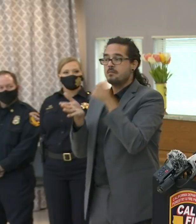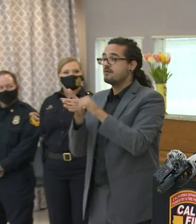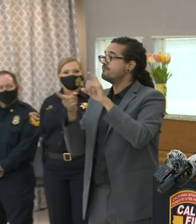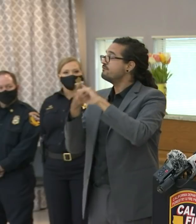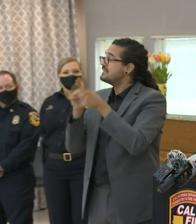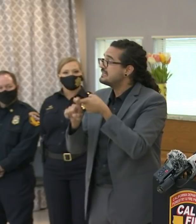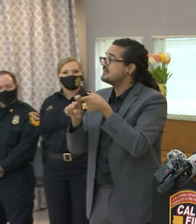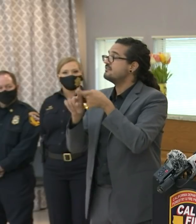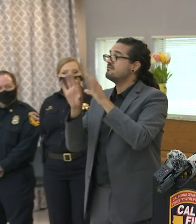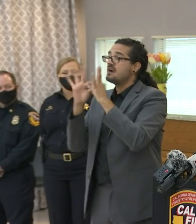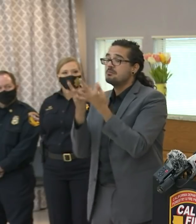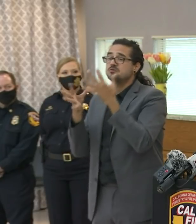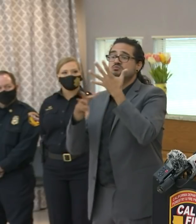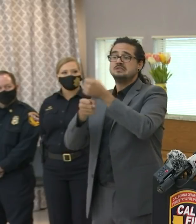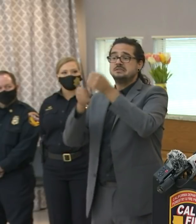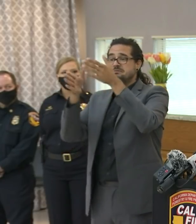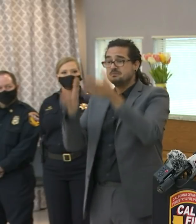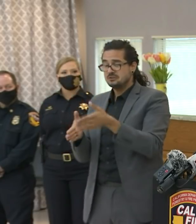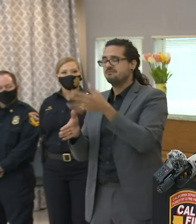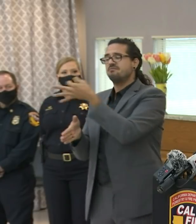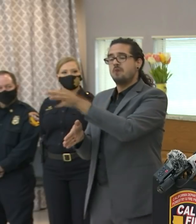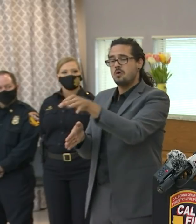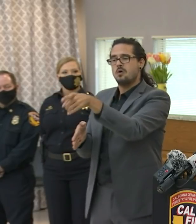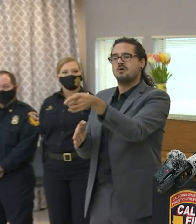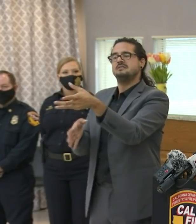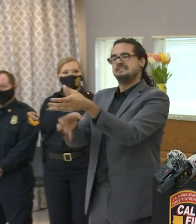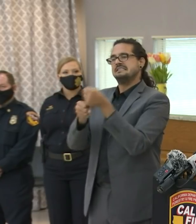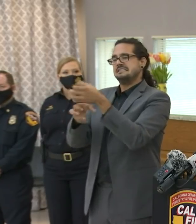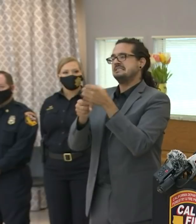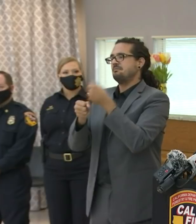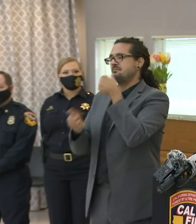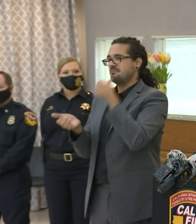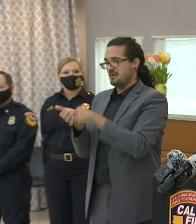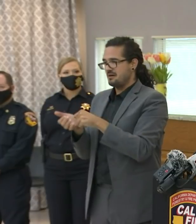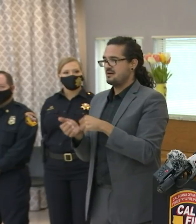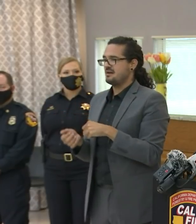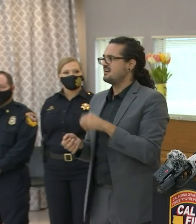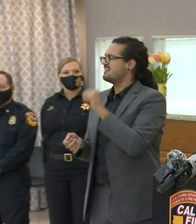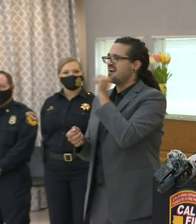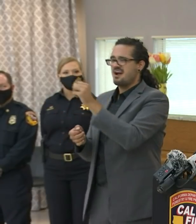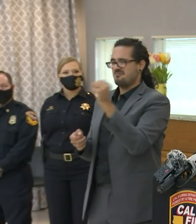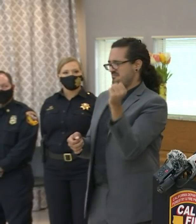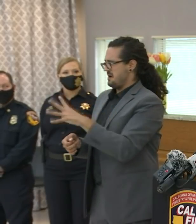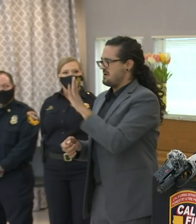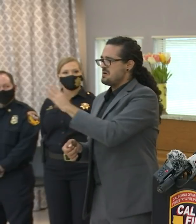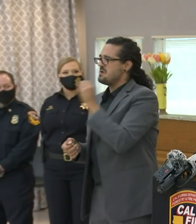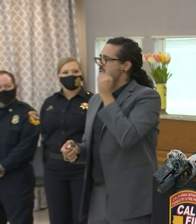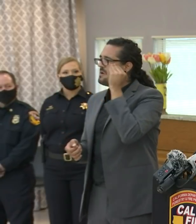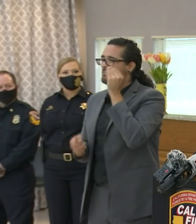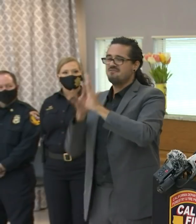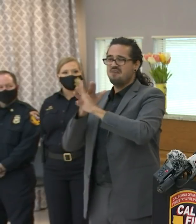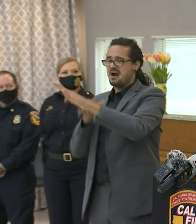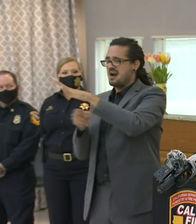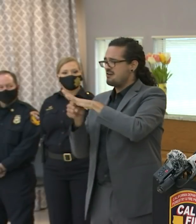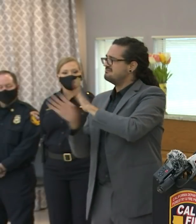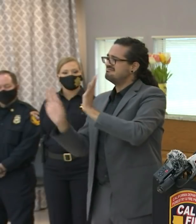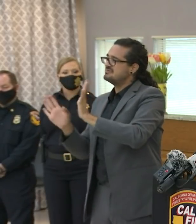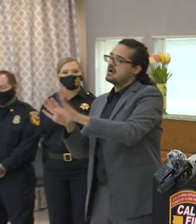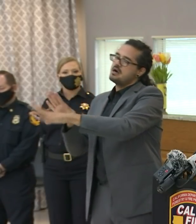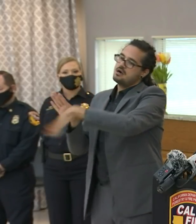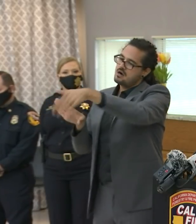can collect your mail for you that's not in the evacuated zone, so you have access to that. And lastly, just shelter sites.